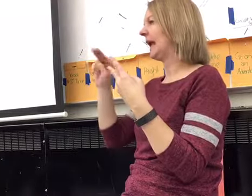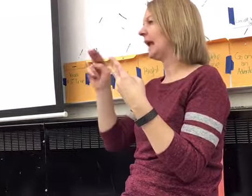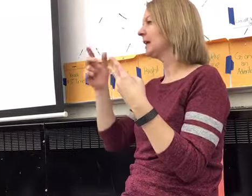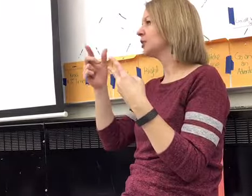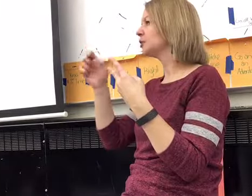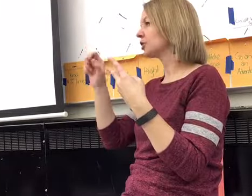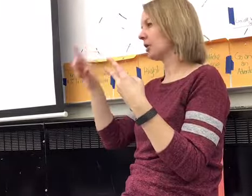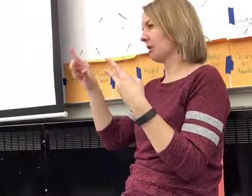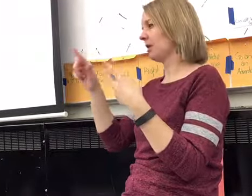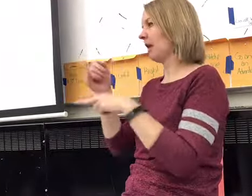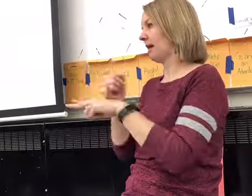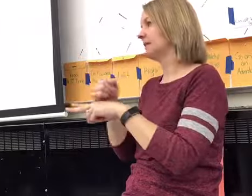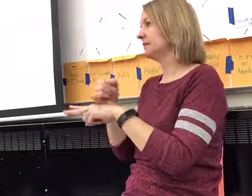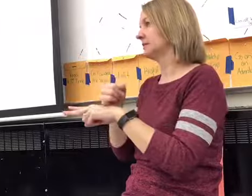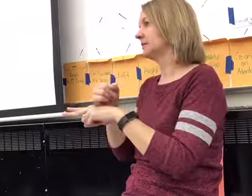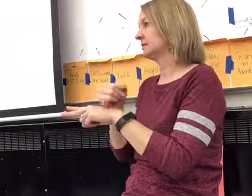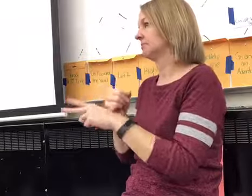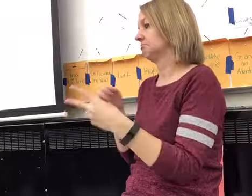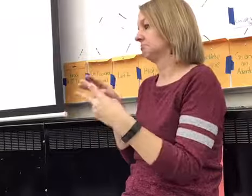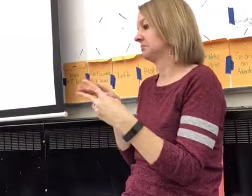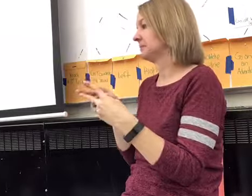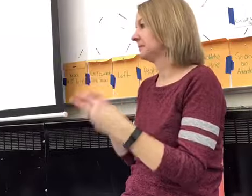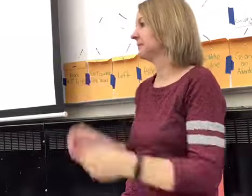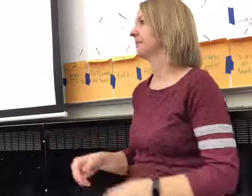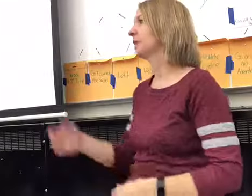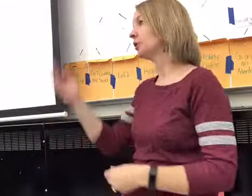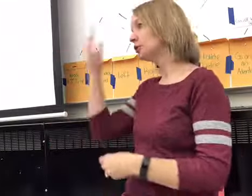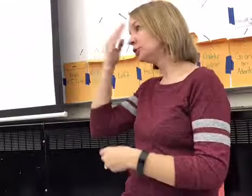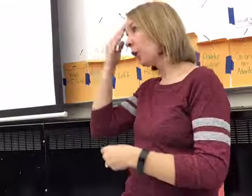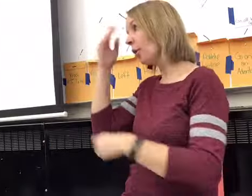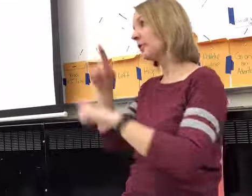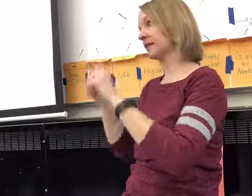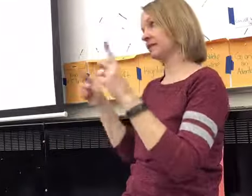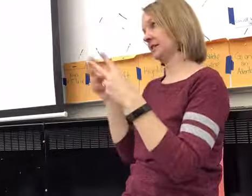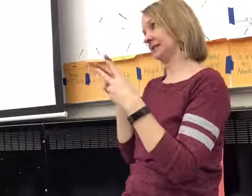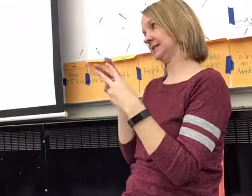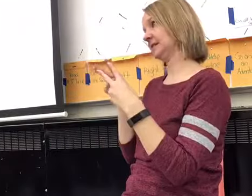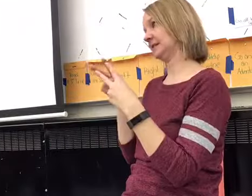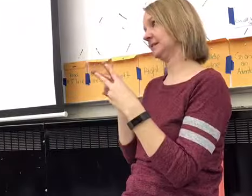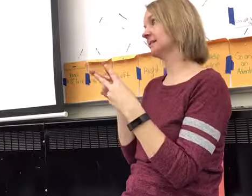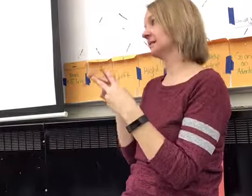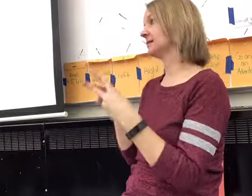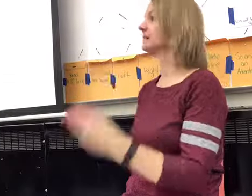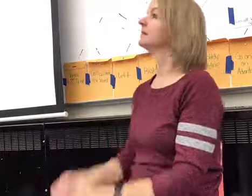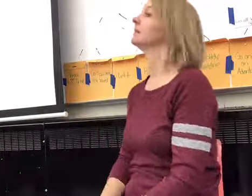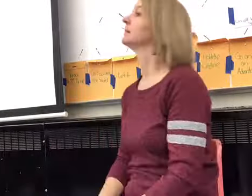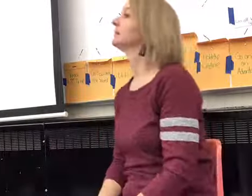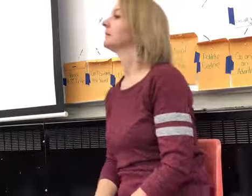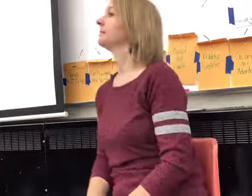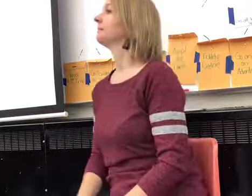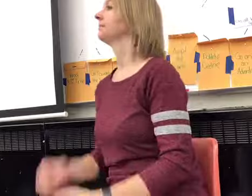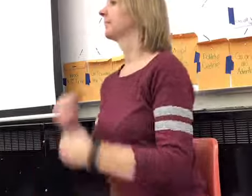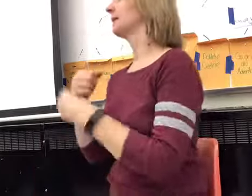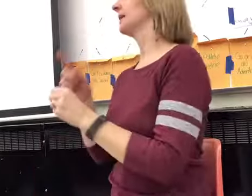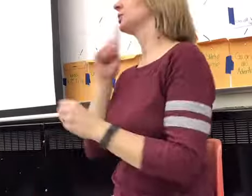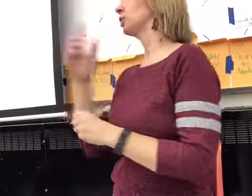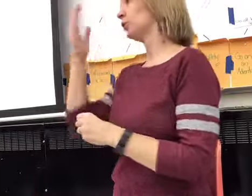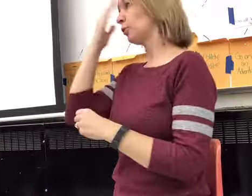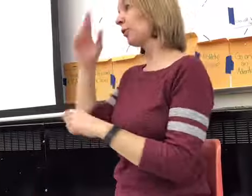bracket those two and put know the difference, You need to make sure that you know what the difference is between these